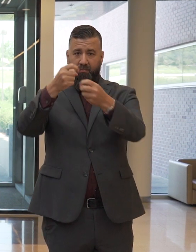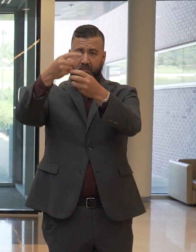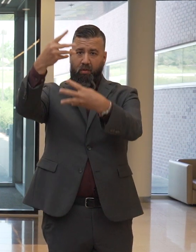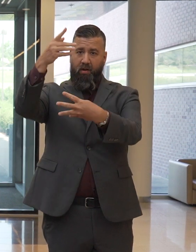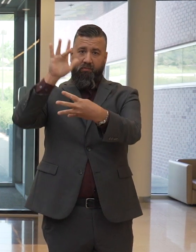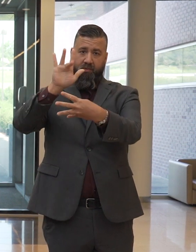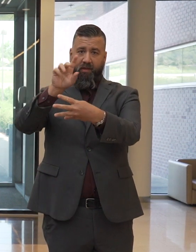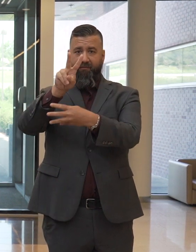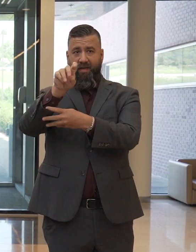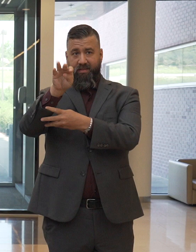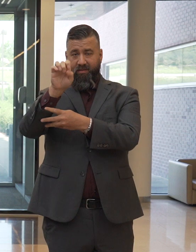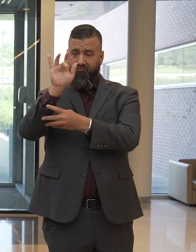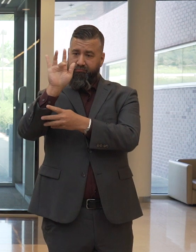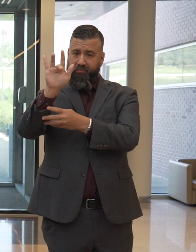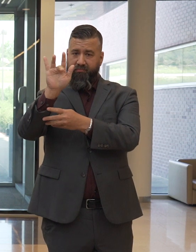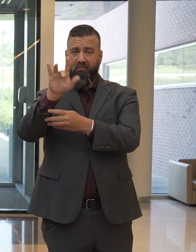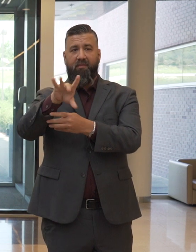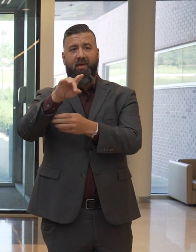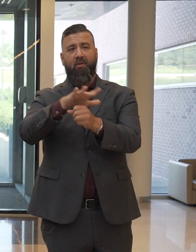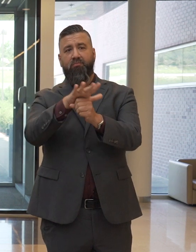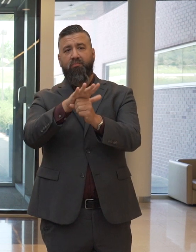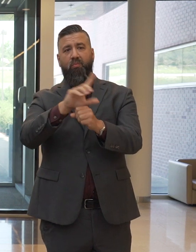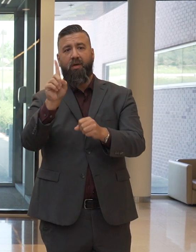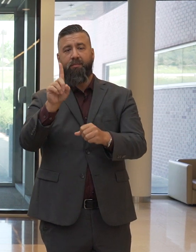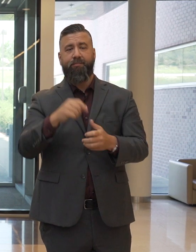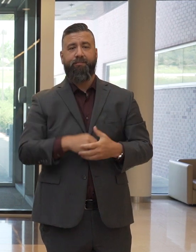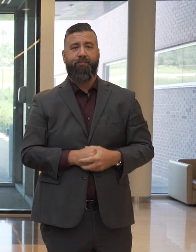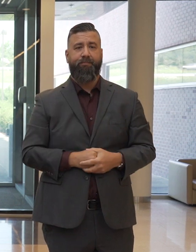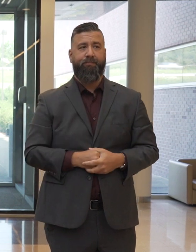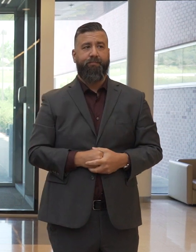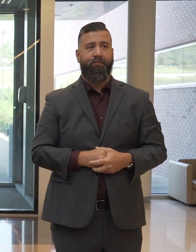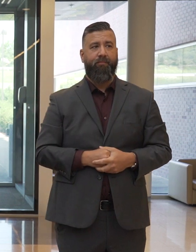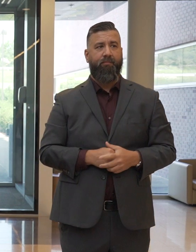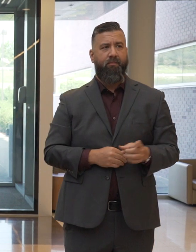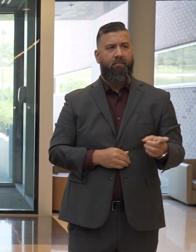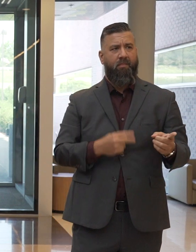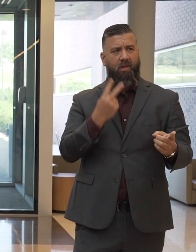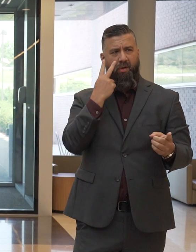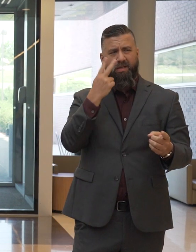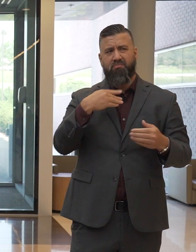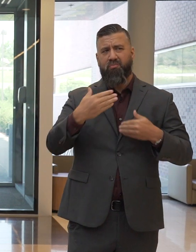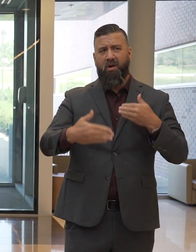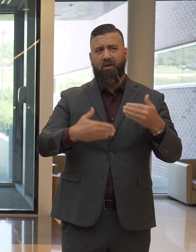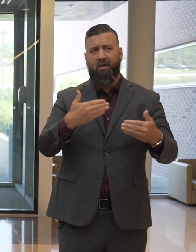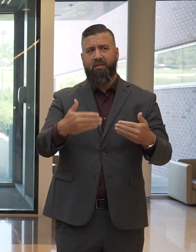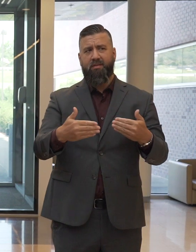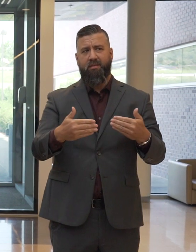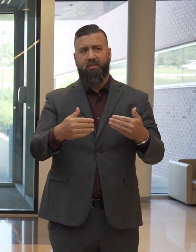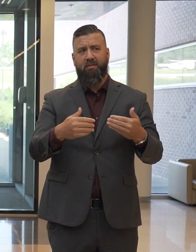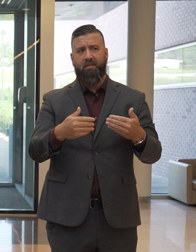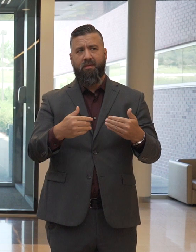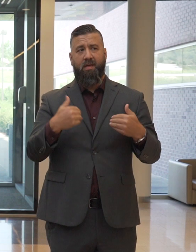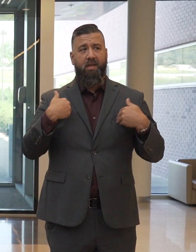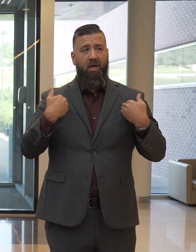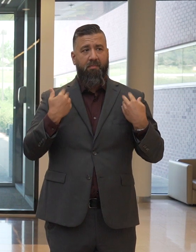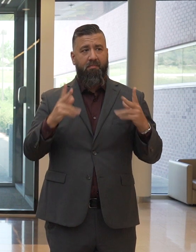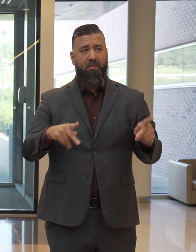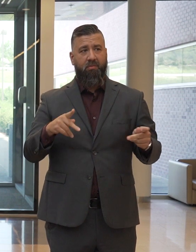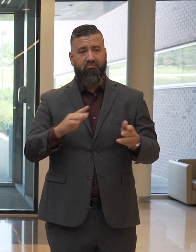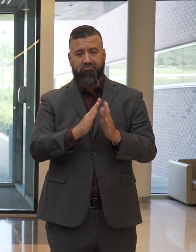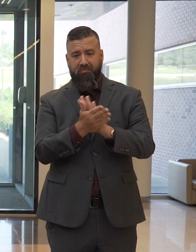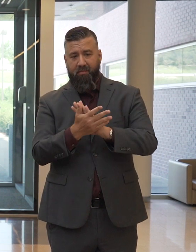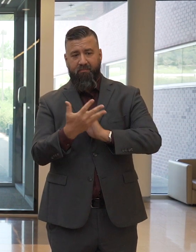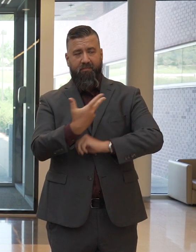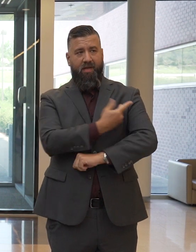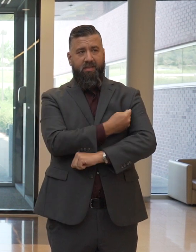vaccine tab, and find a location. Walk-ins are welcome. Are you seeing any progress in getting younger people vaccinated? Are your